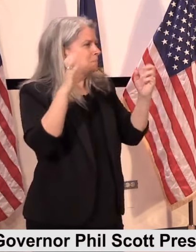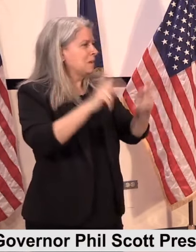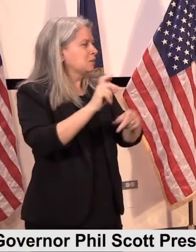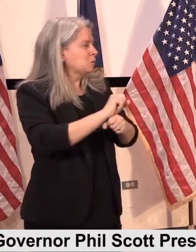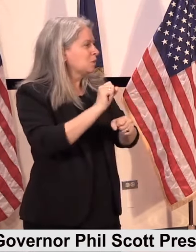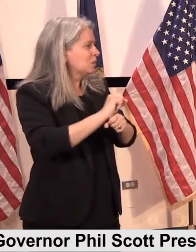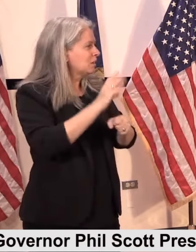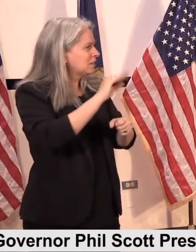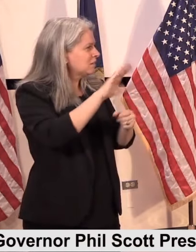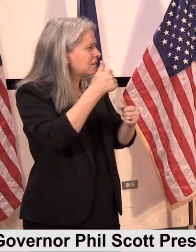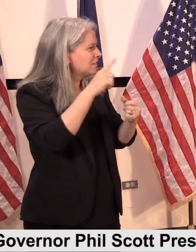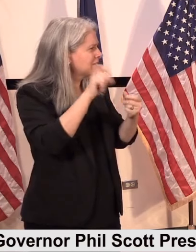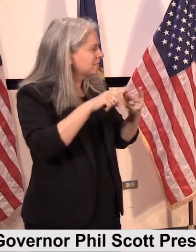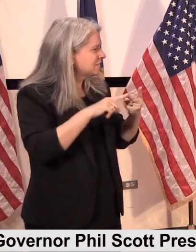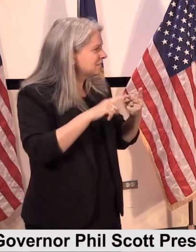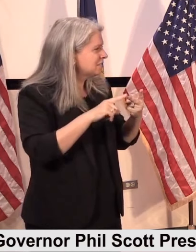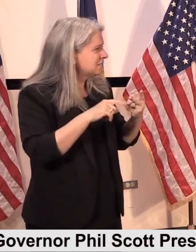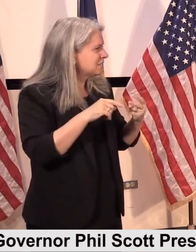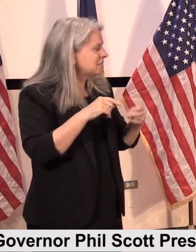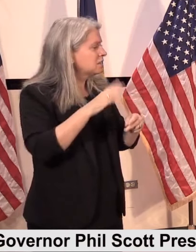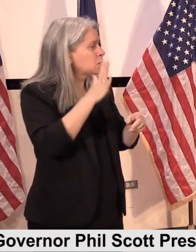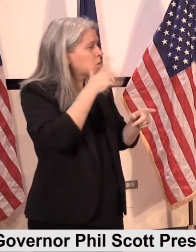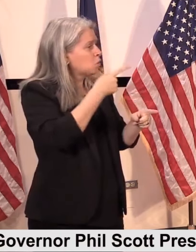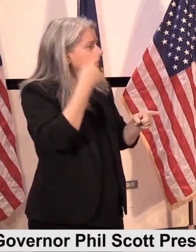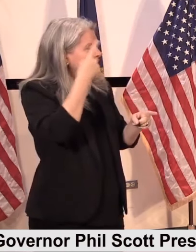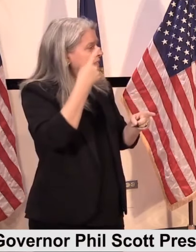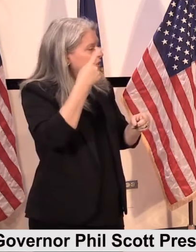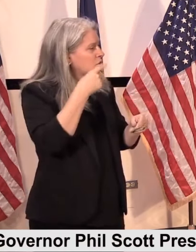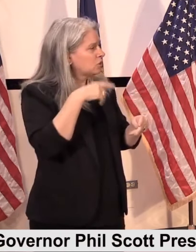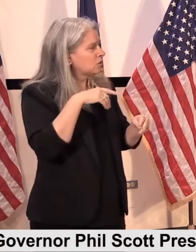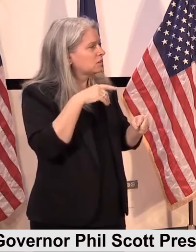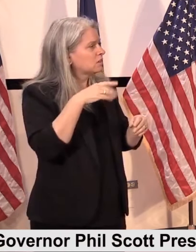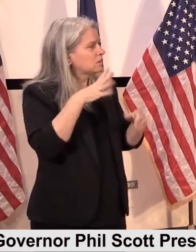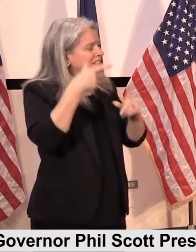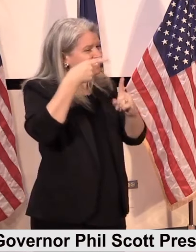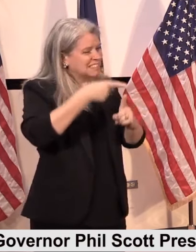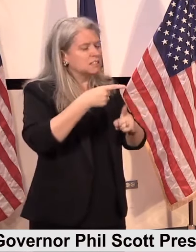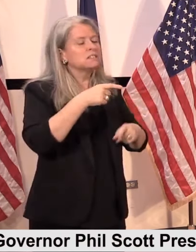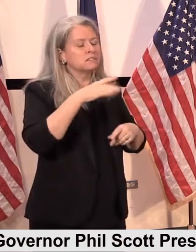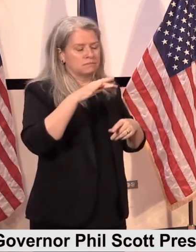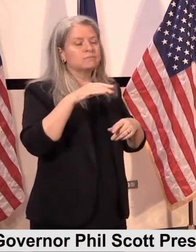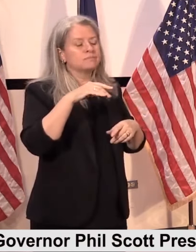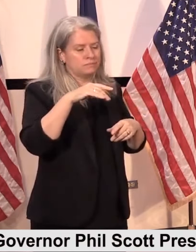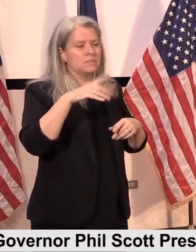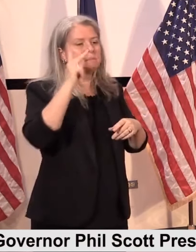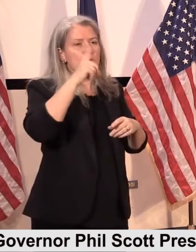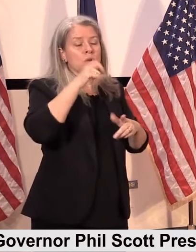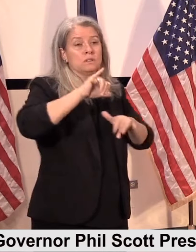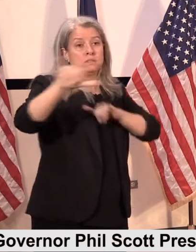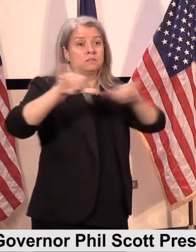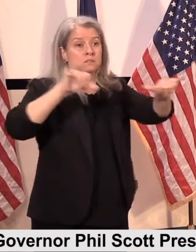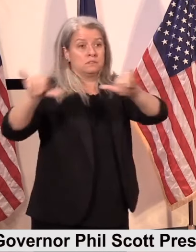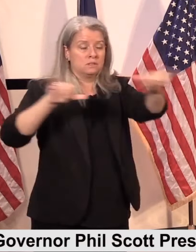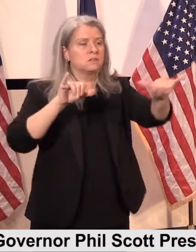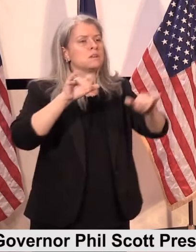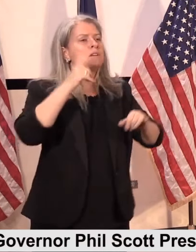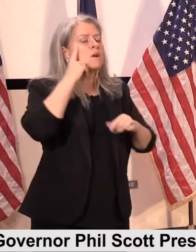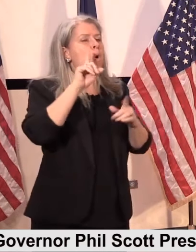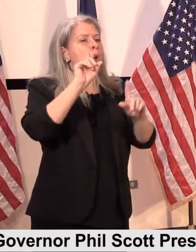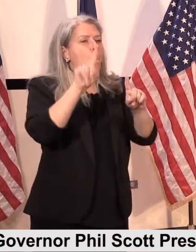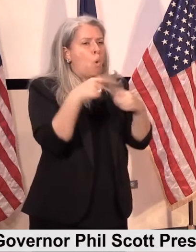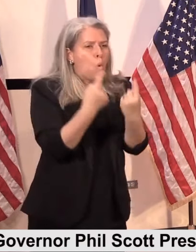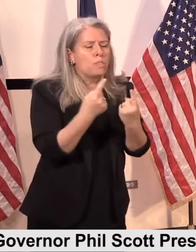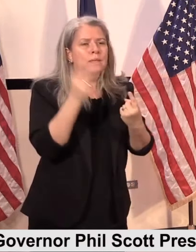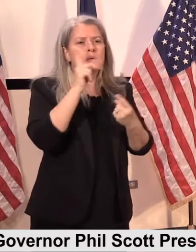question? Would you consider targeting the social distancing at the specific vulnerable populations, older